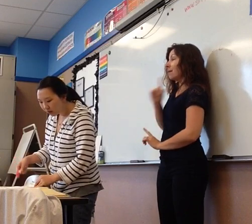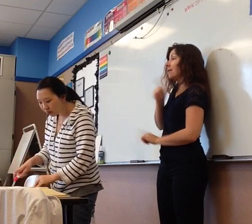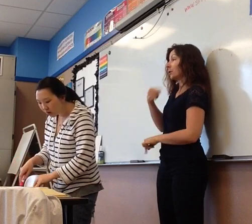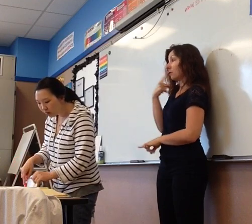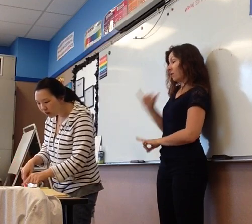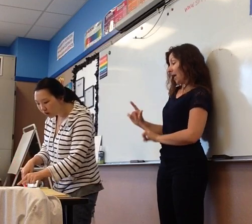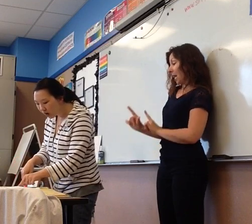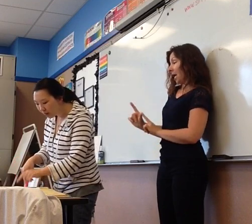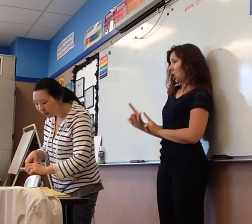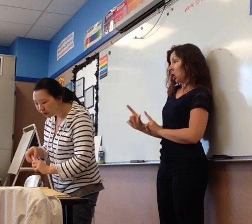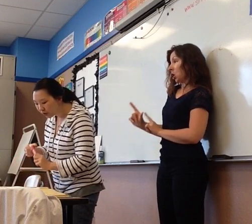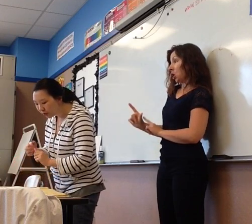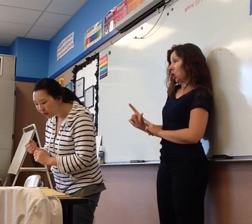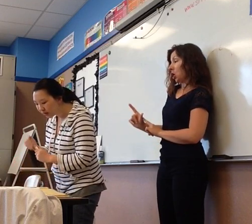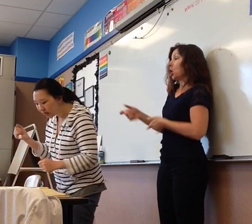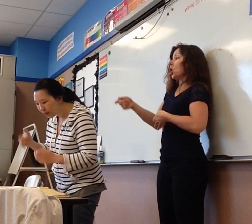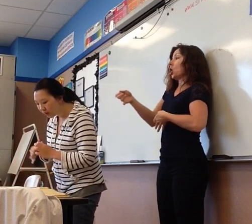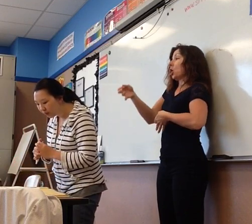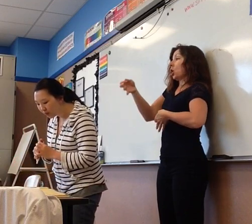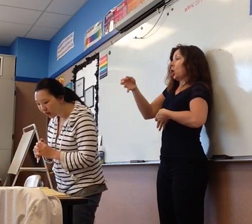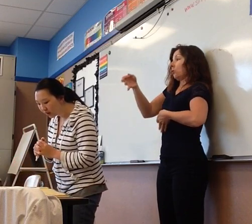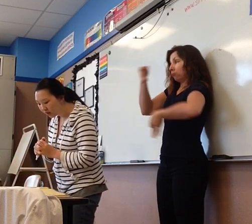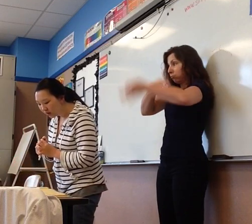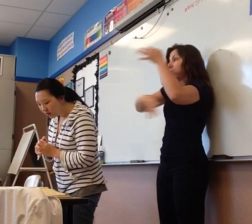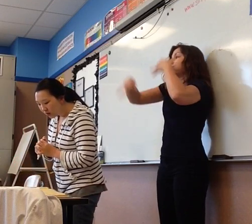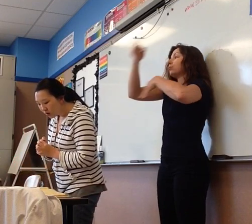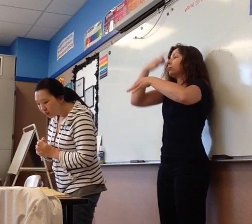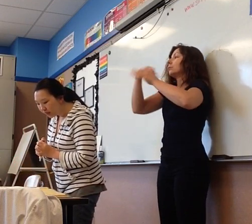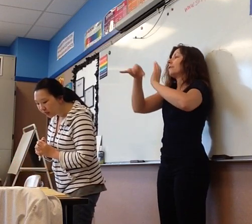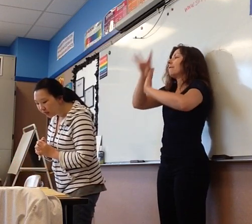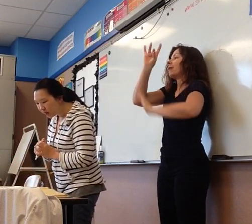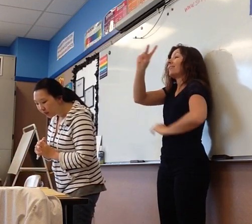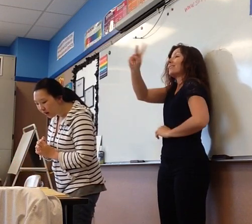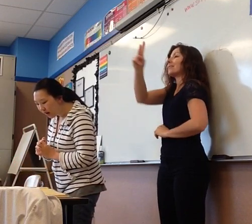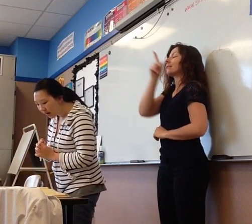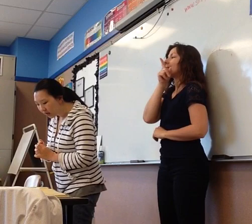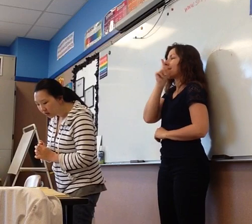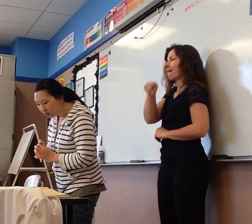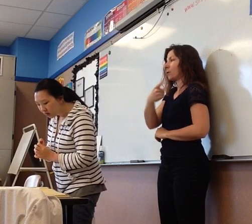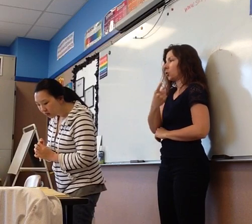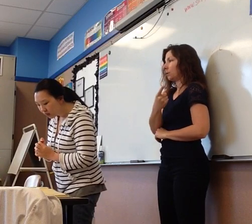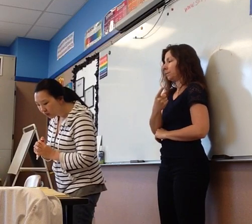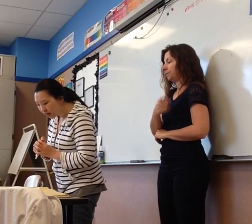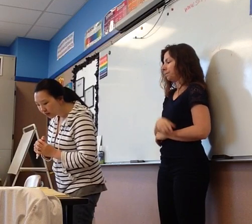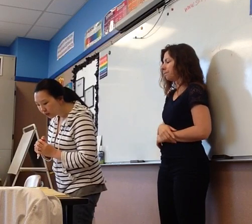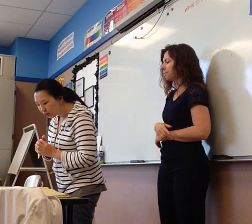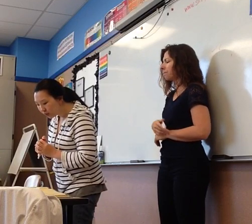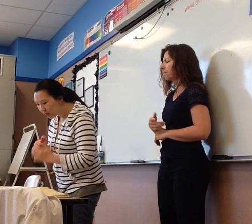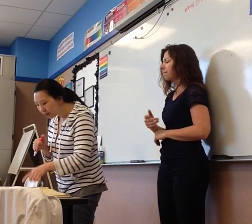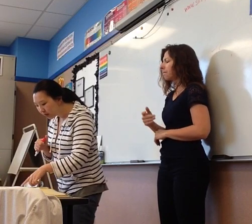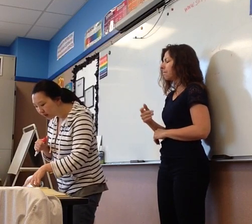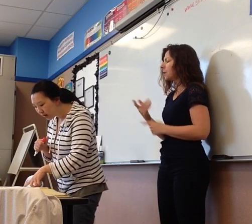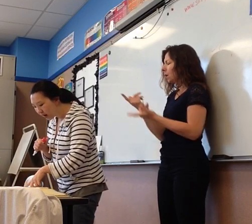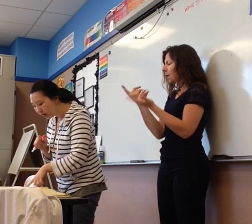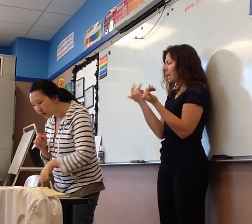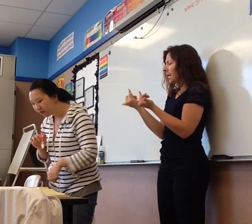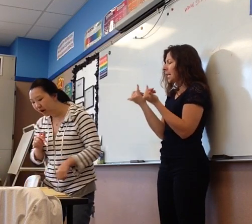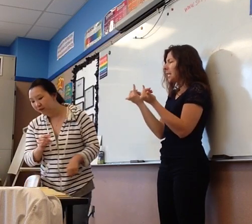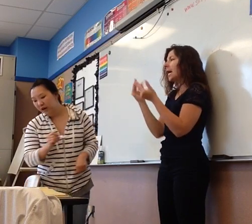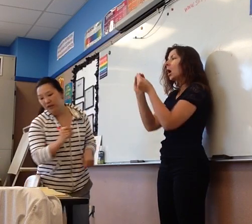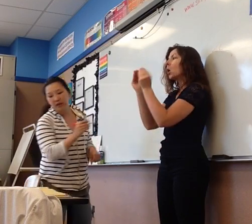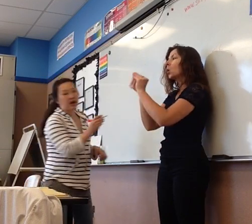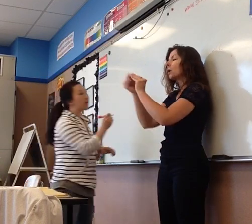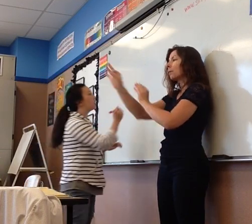Okay? So I'm going to show you an example of one. We did number 8, so let's do number 9